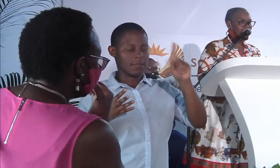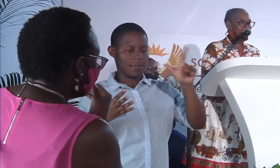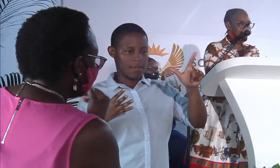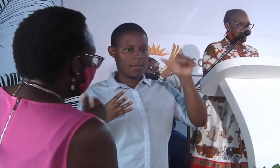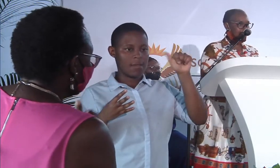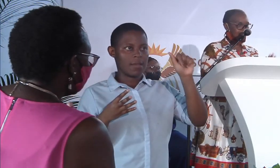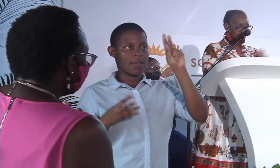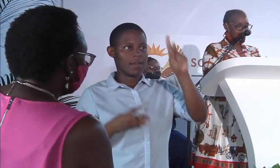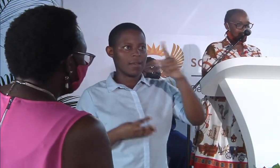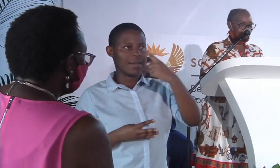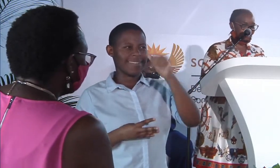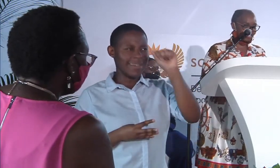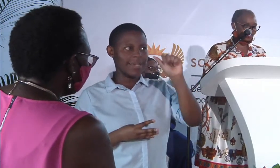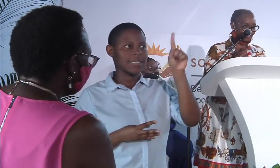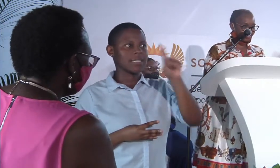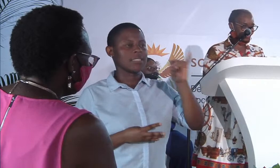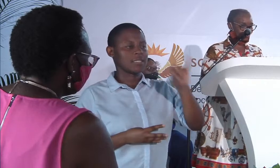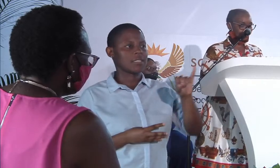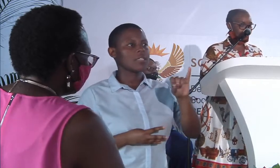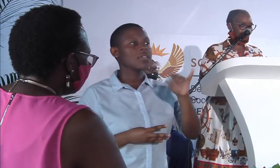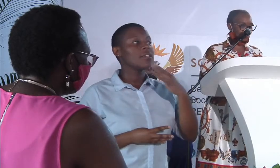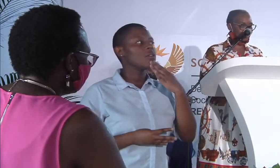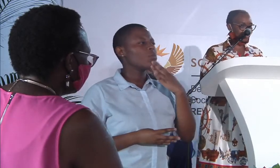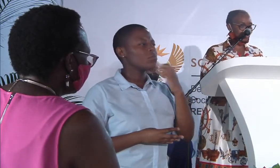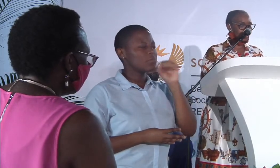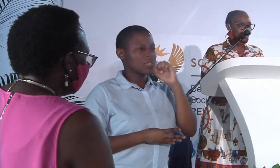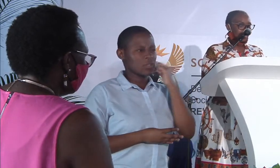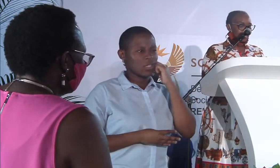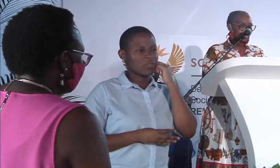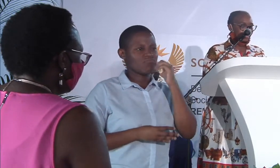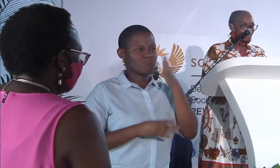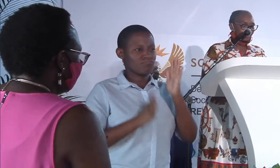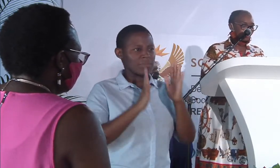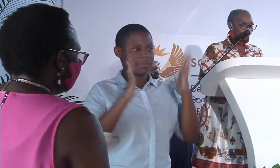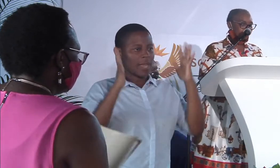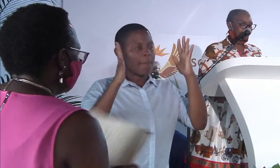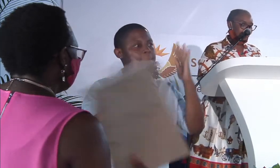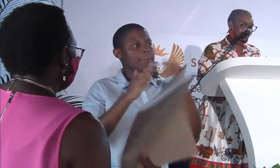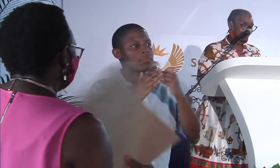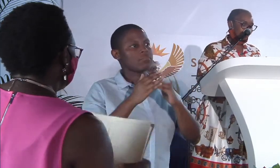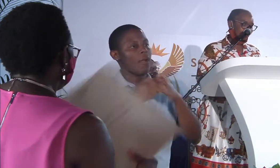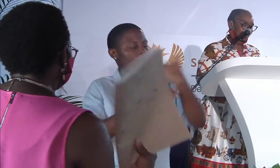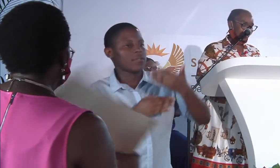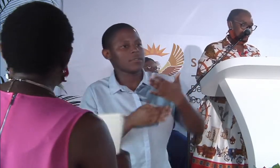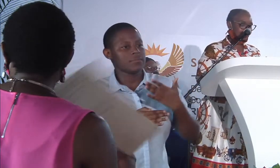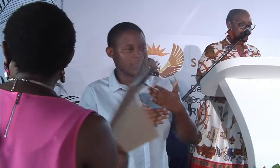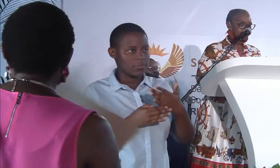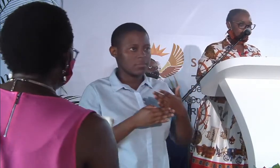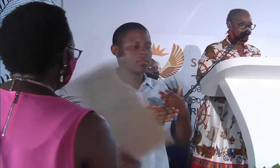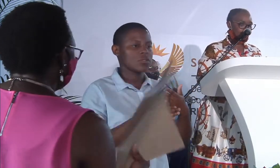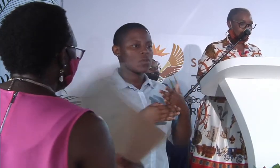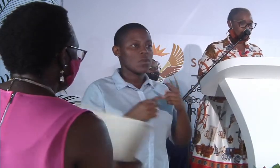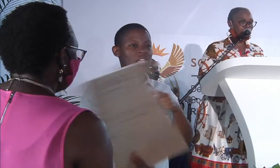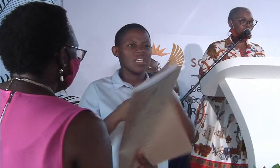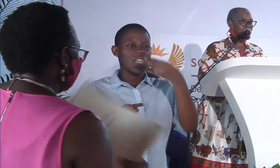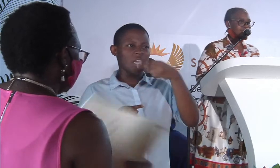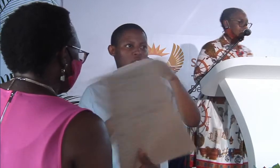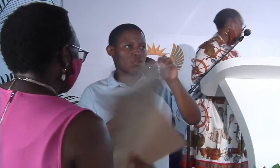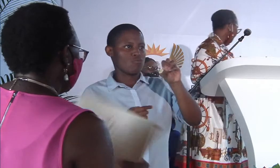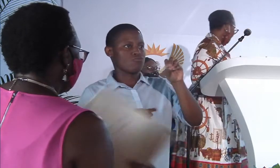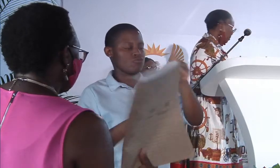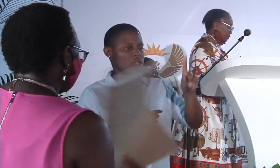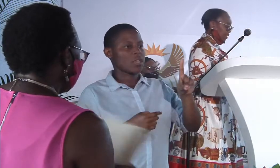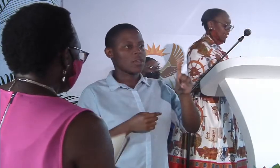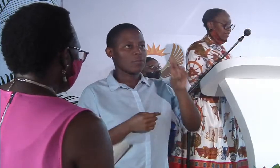Okay, I'll say the name, we clap again so that we follow each other. Mama Nelisiwe Vilakazi, our HOD,